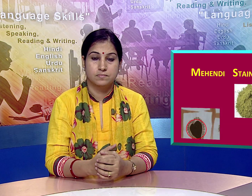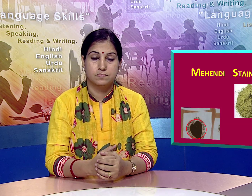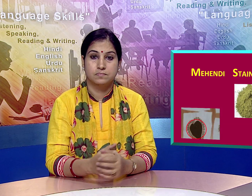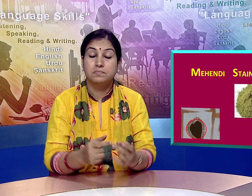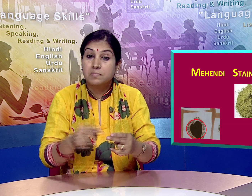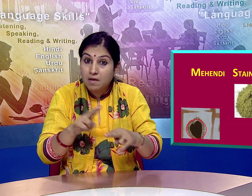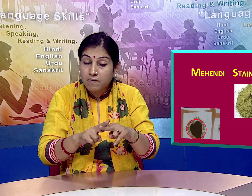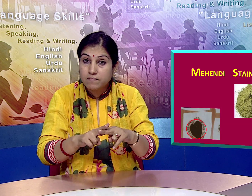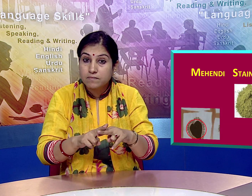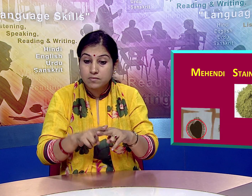if the stain is fresh,